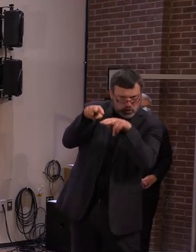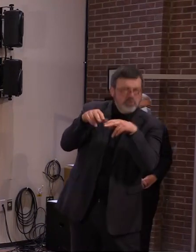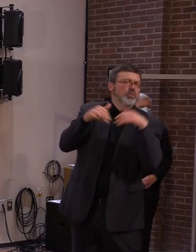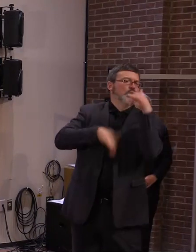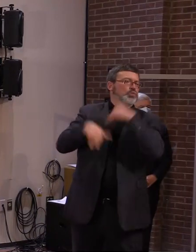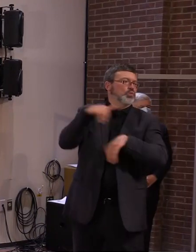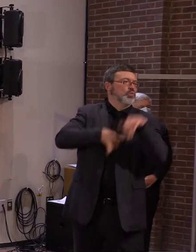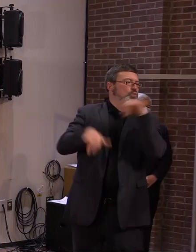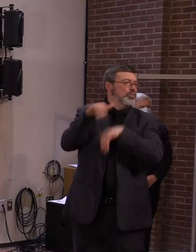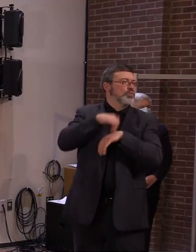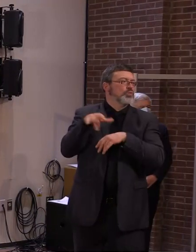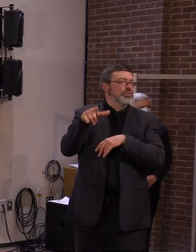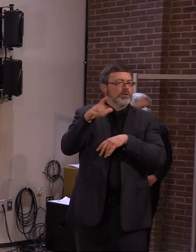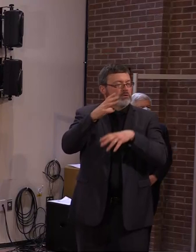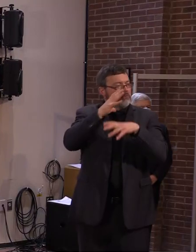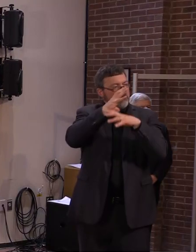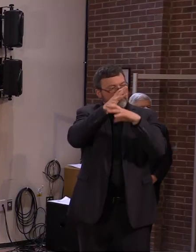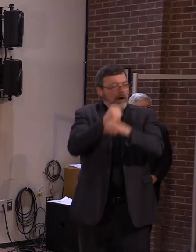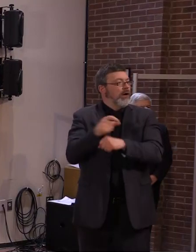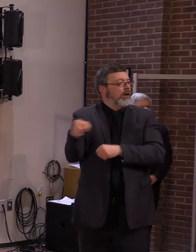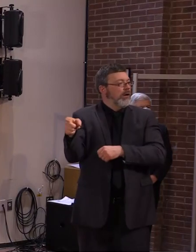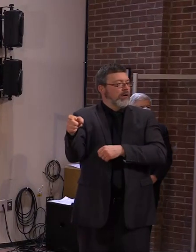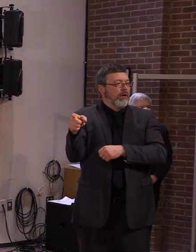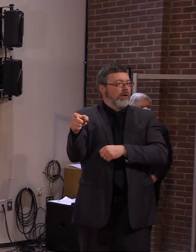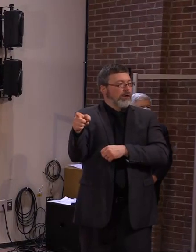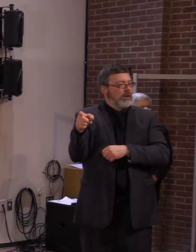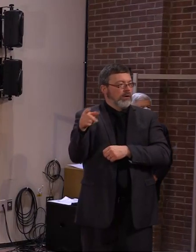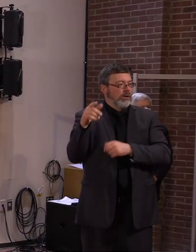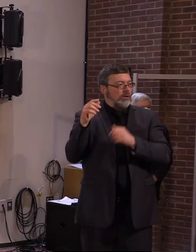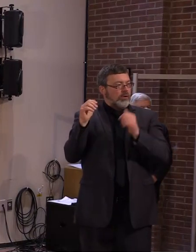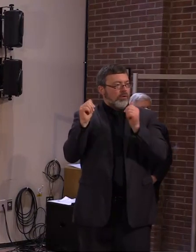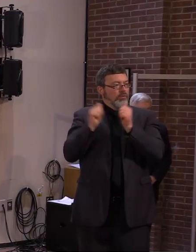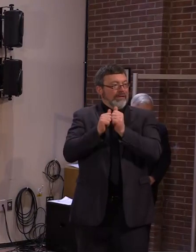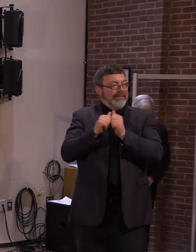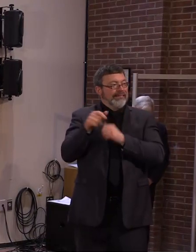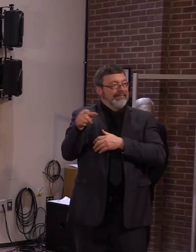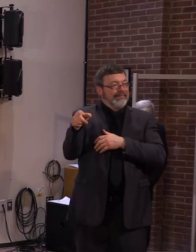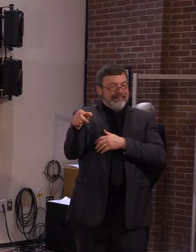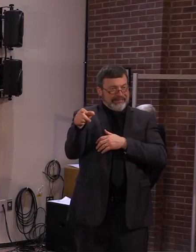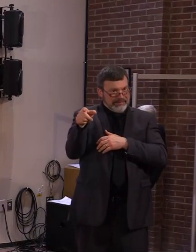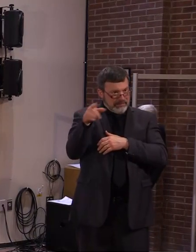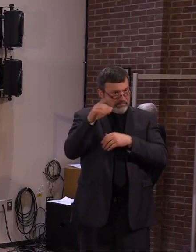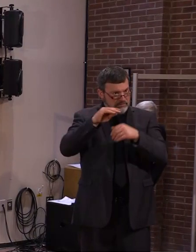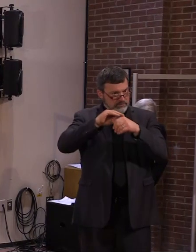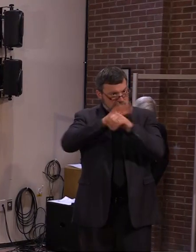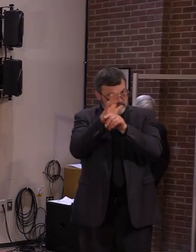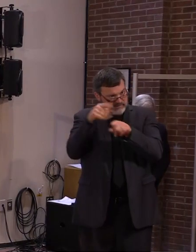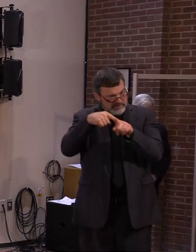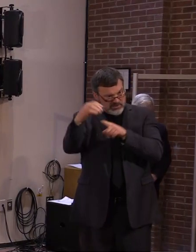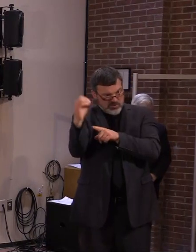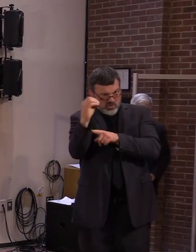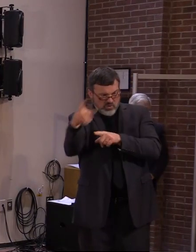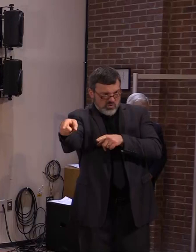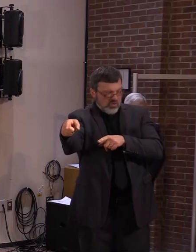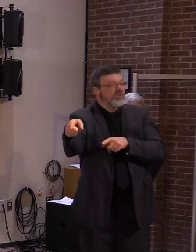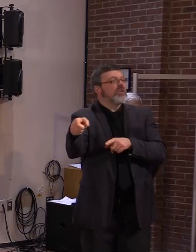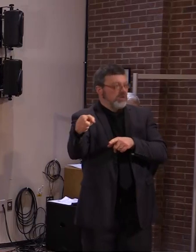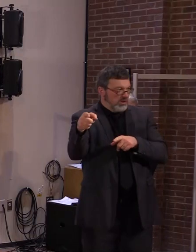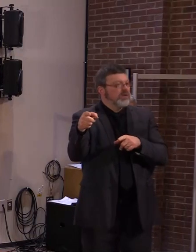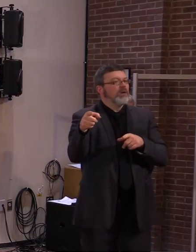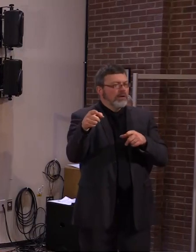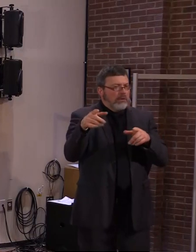sharing characteristics with older common cold-causing coronaviruses. But we mustn't